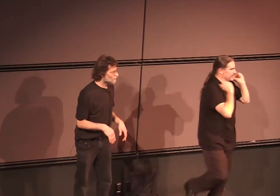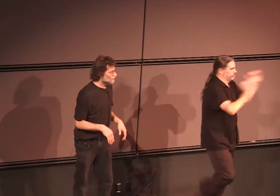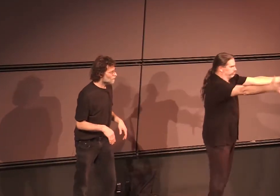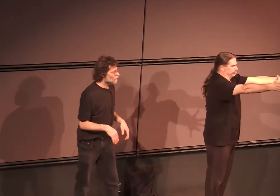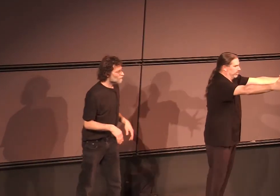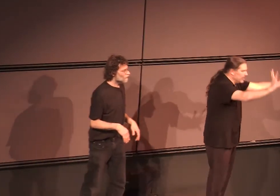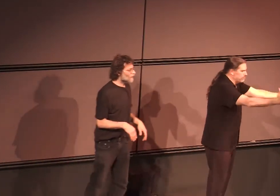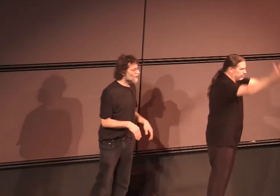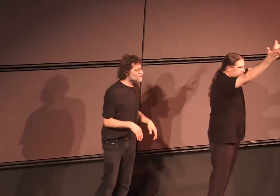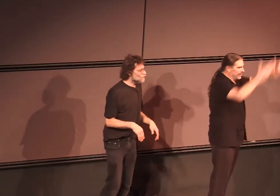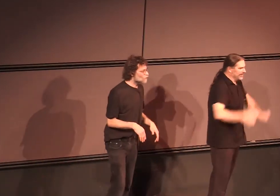The last group.